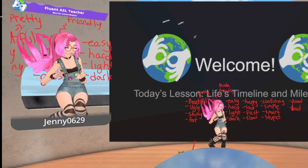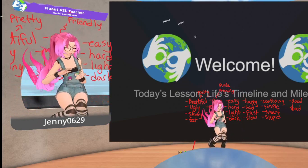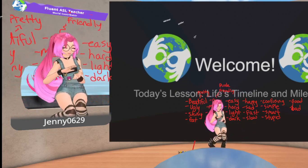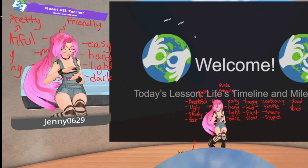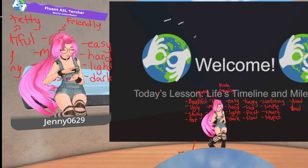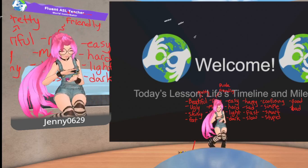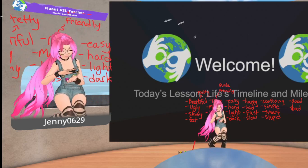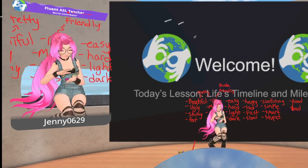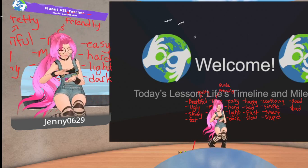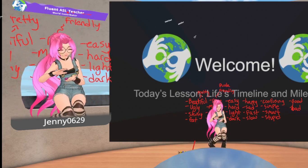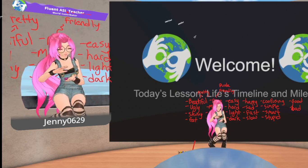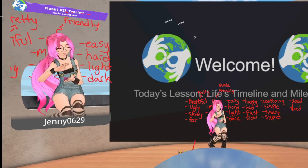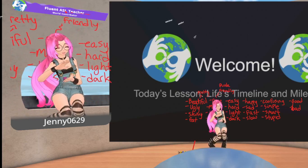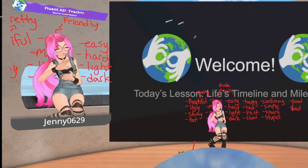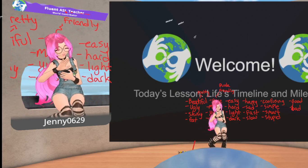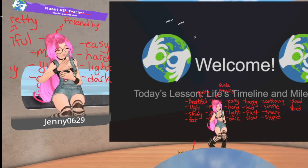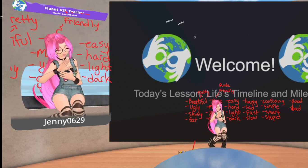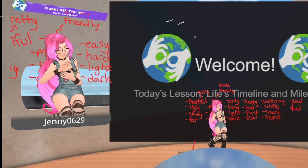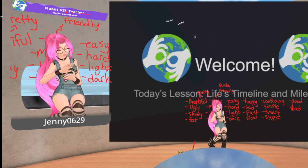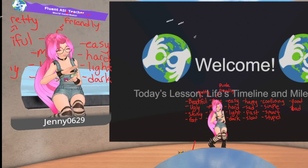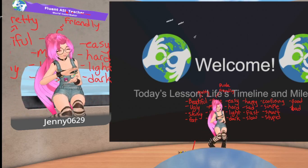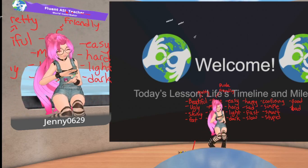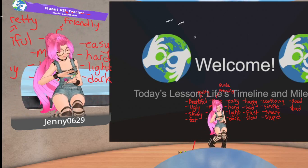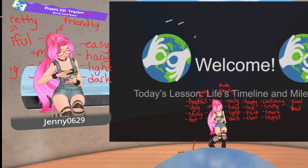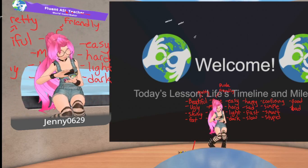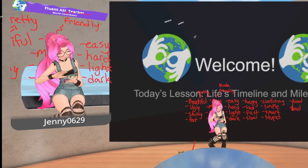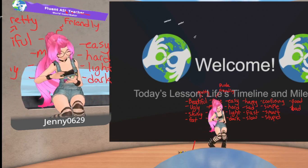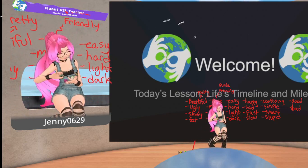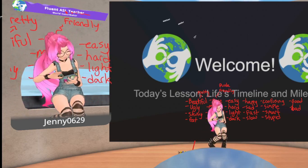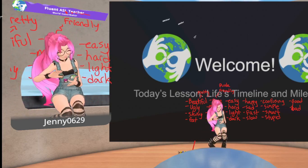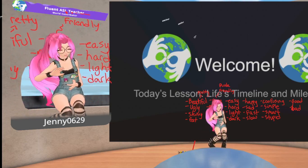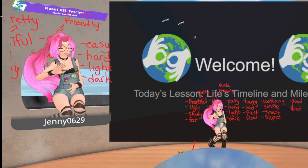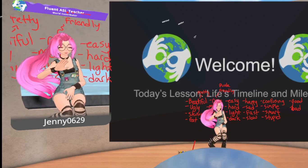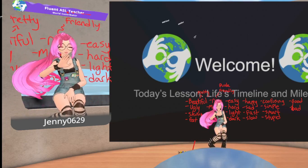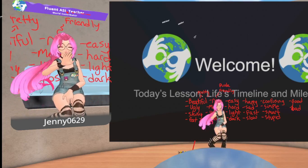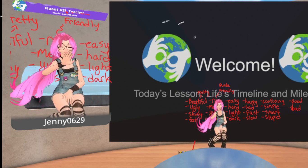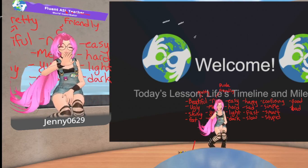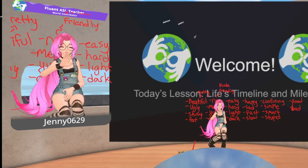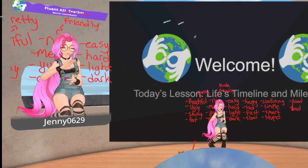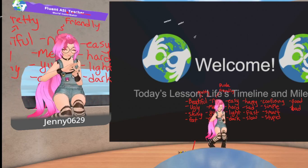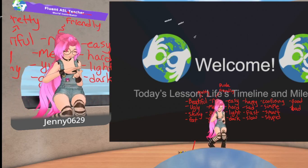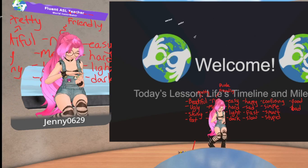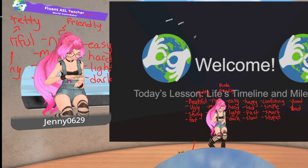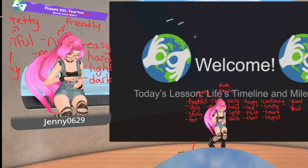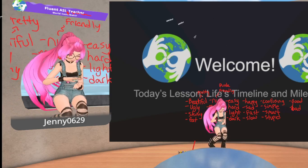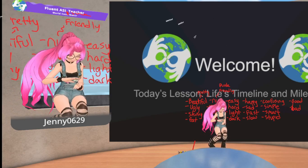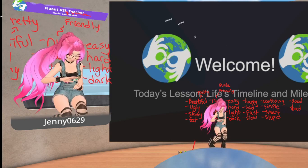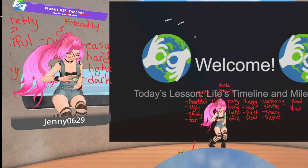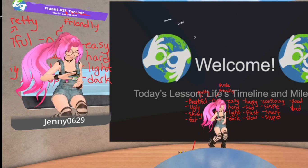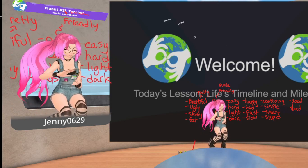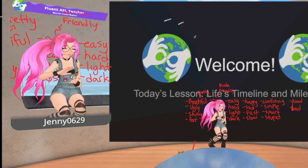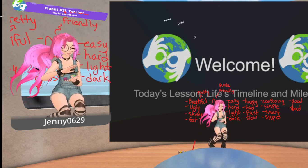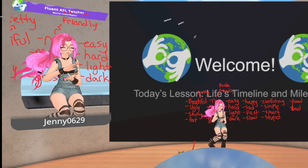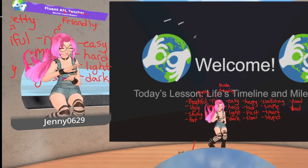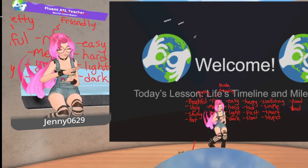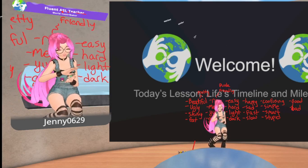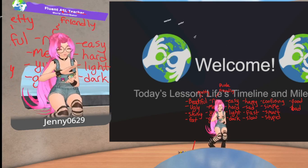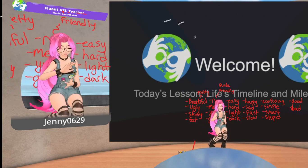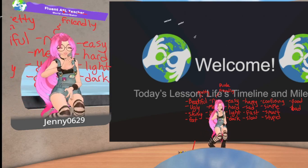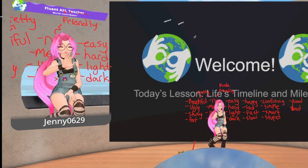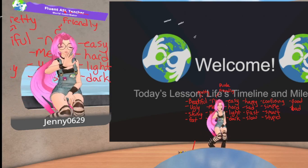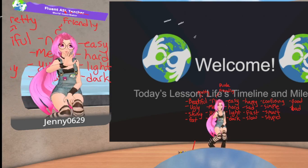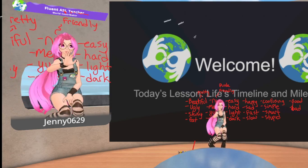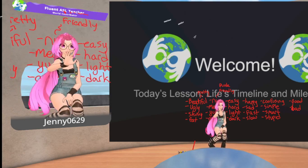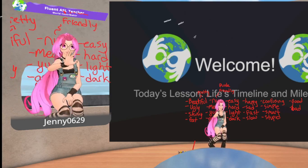talked about how nice feels nice on your palm, feels nice. But if you're rude, what if somebody was touching your palm, but instead of having an